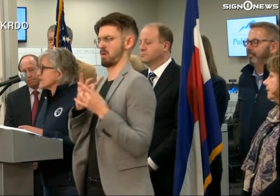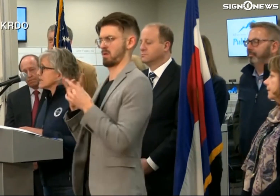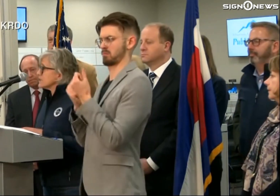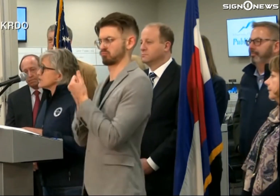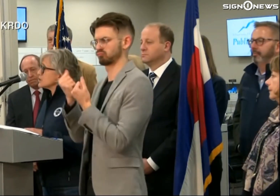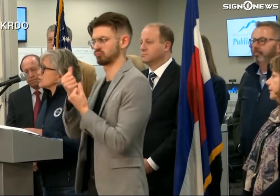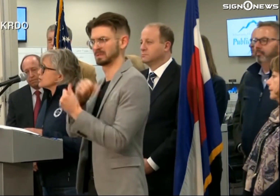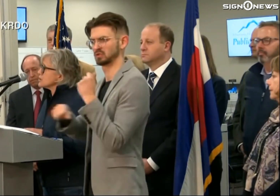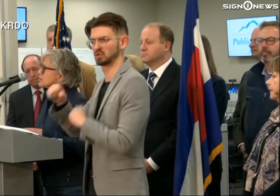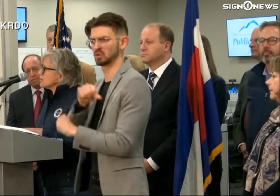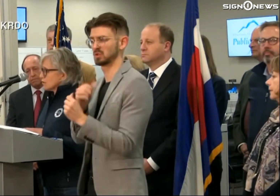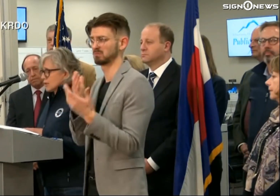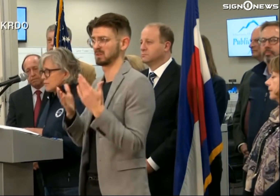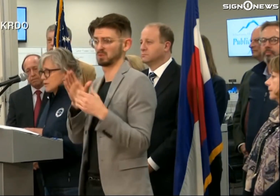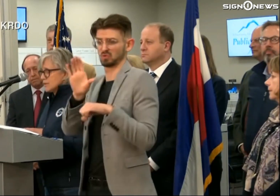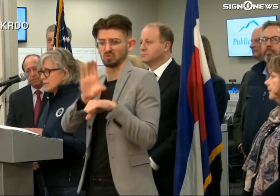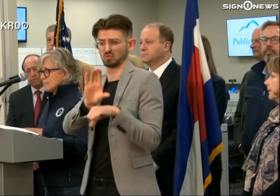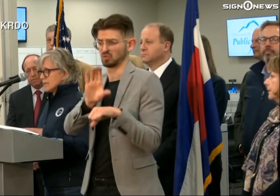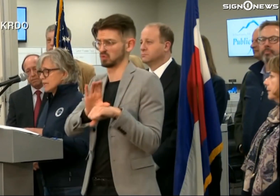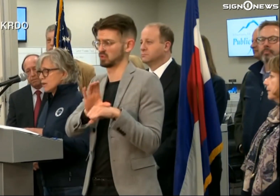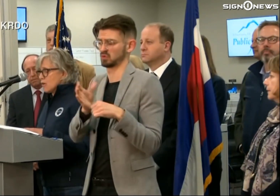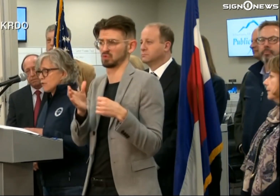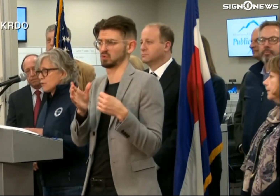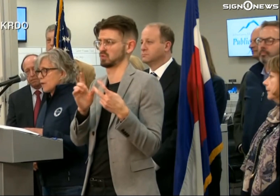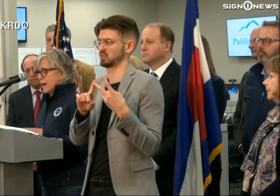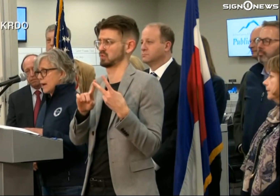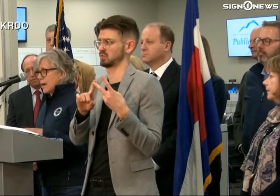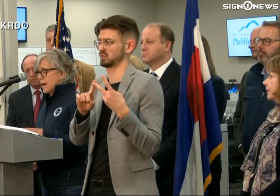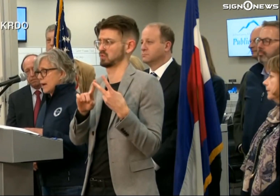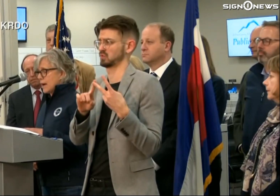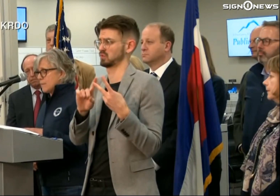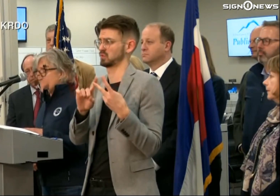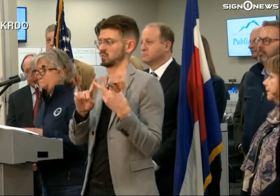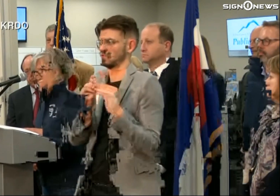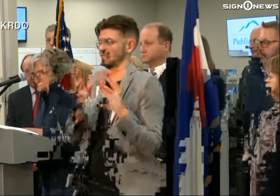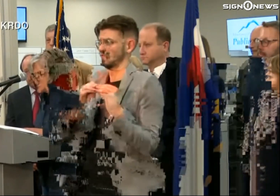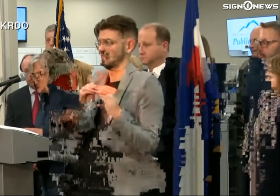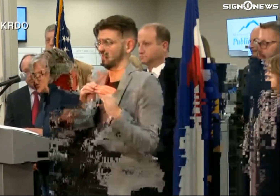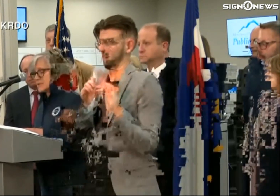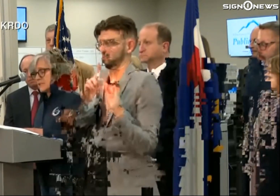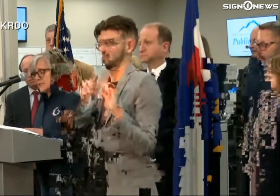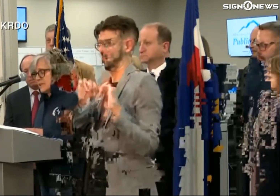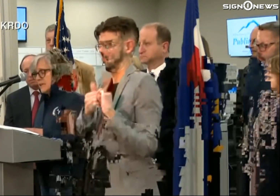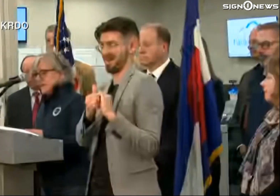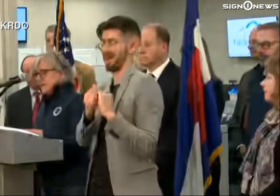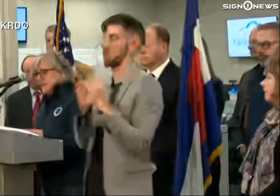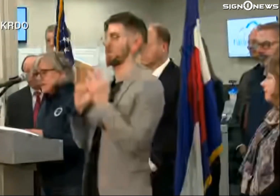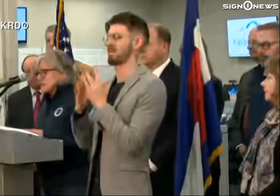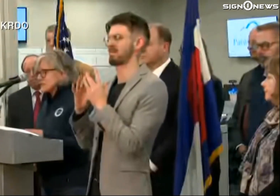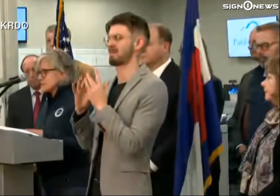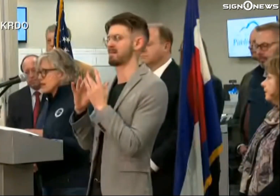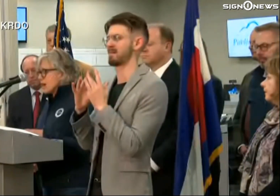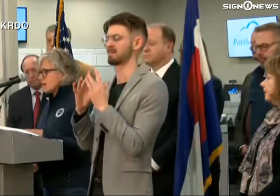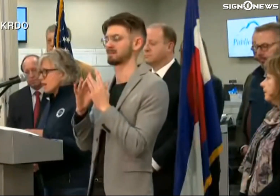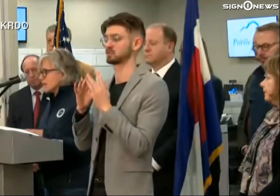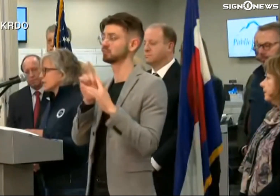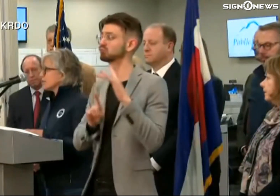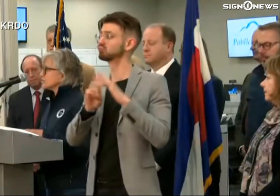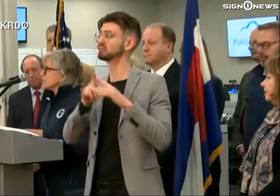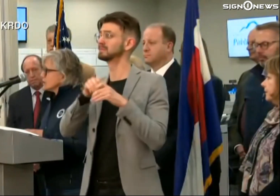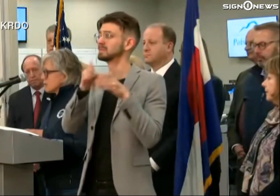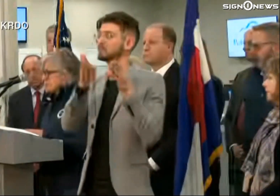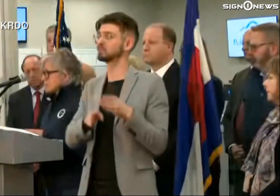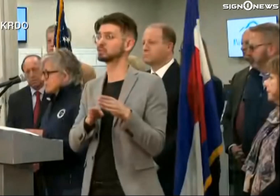that we attend a church or a community meeting over the web rather than attending in person. And it could lead us to call on